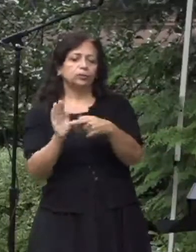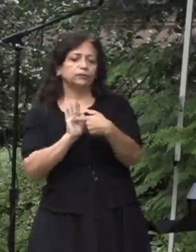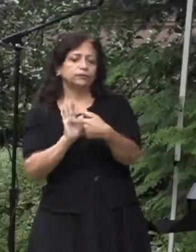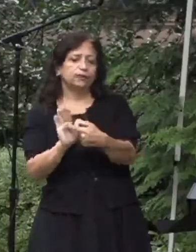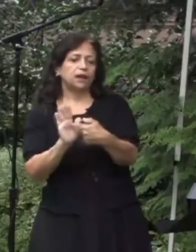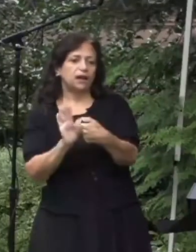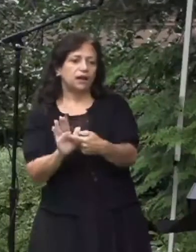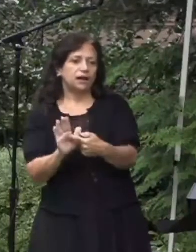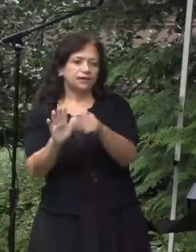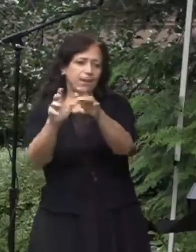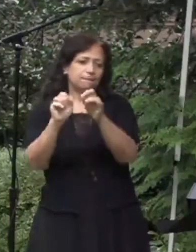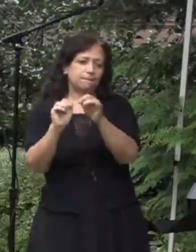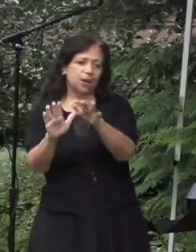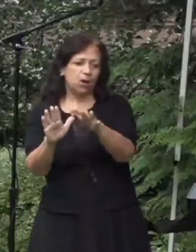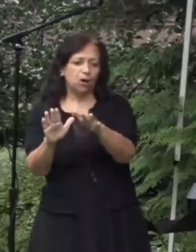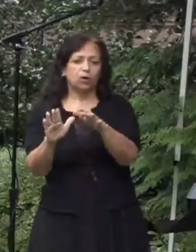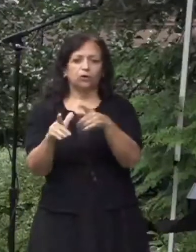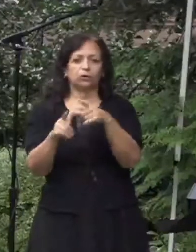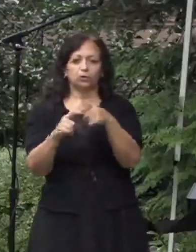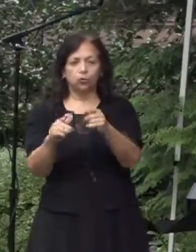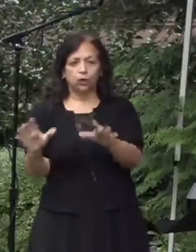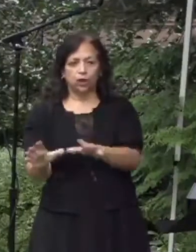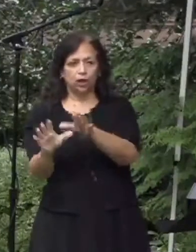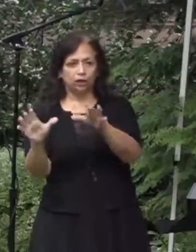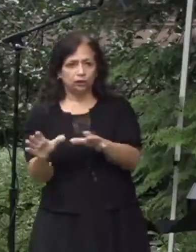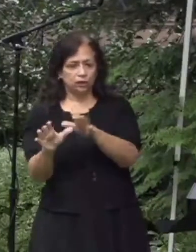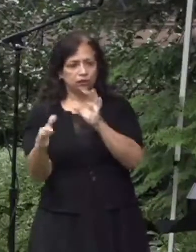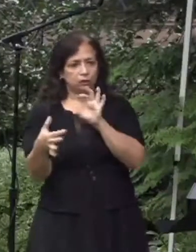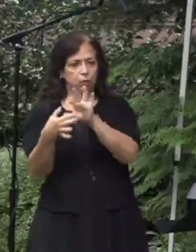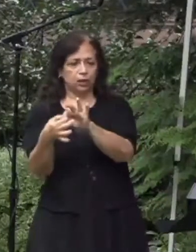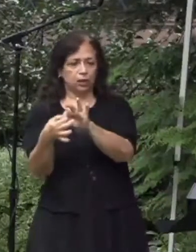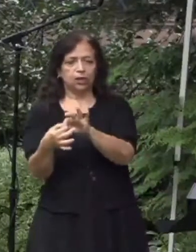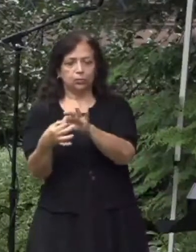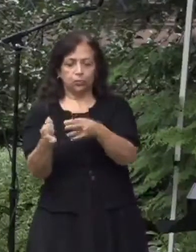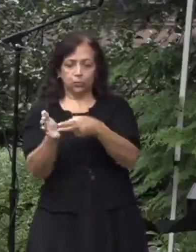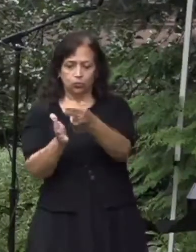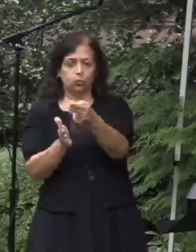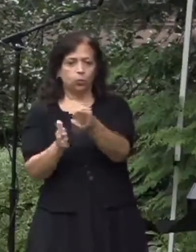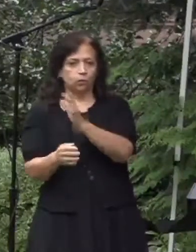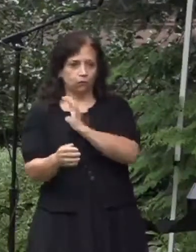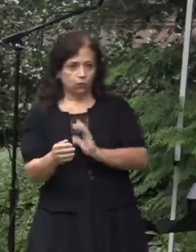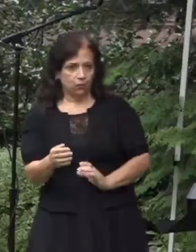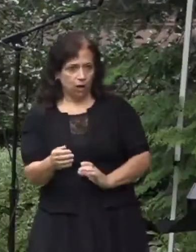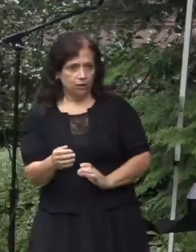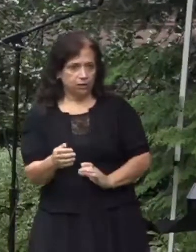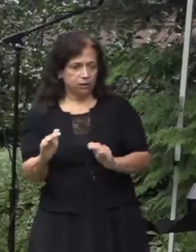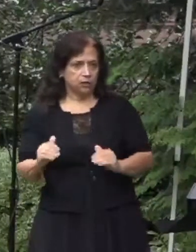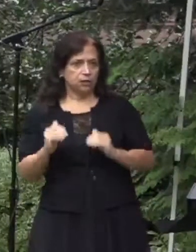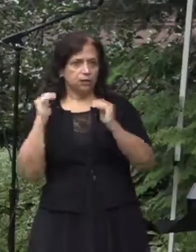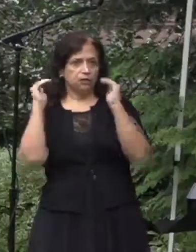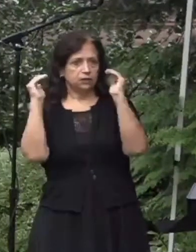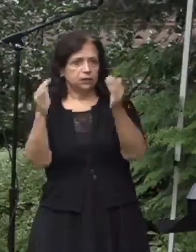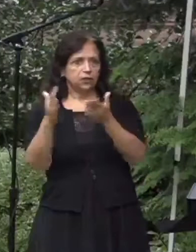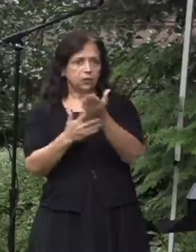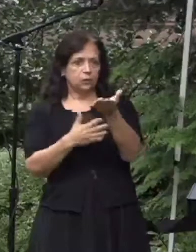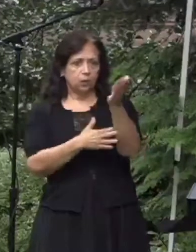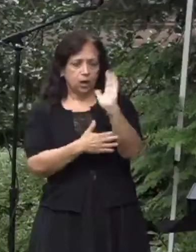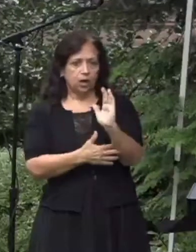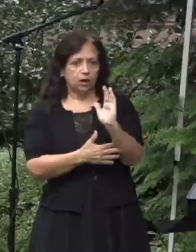signs, miracles, or actions that point to the truth of Christ's divinity through